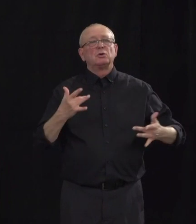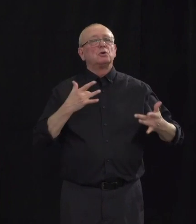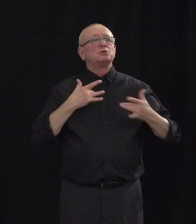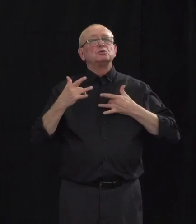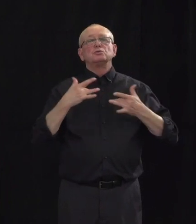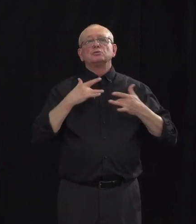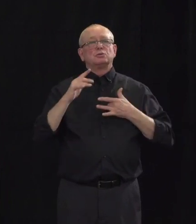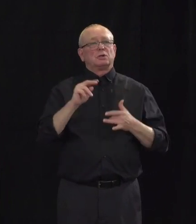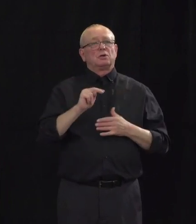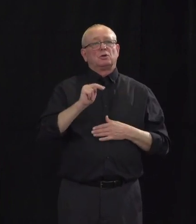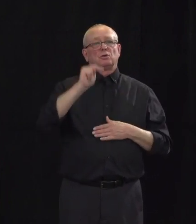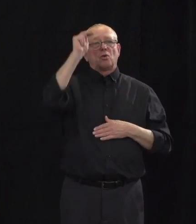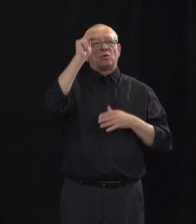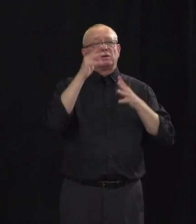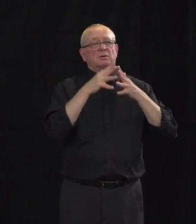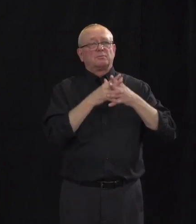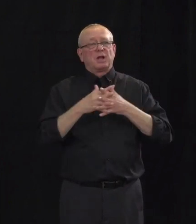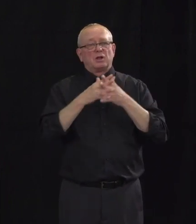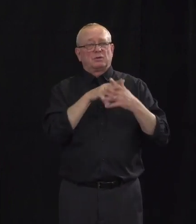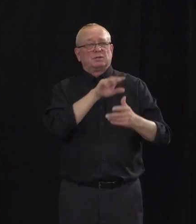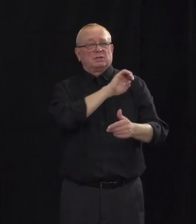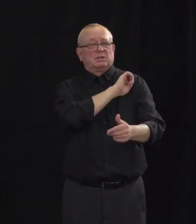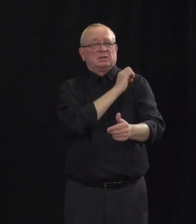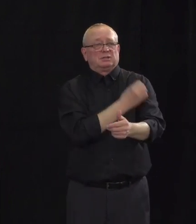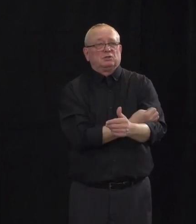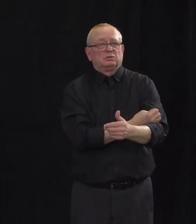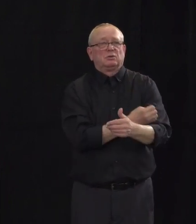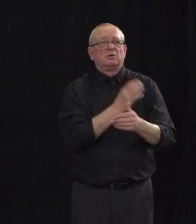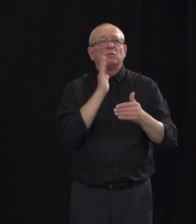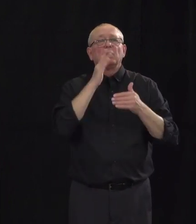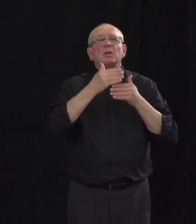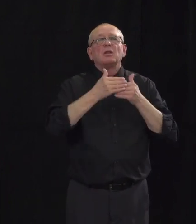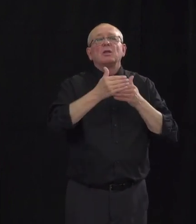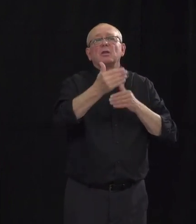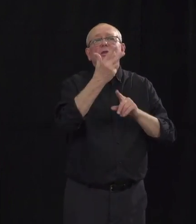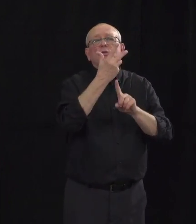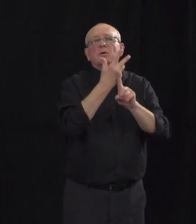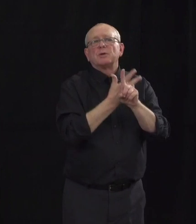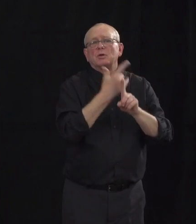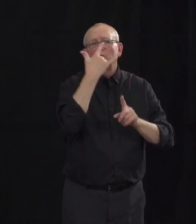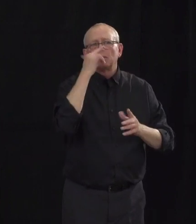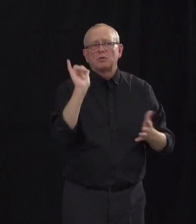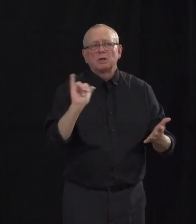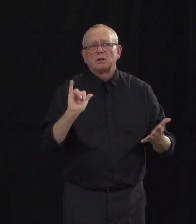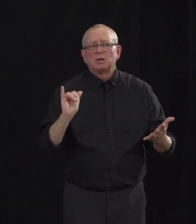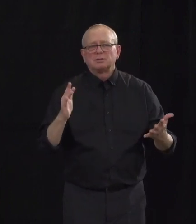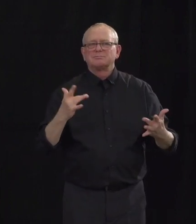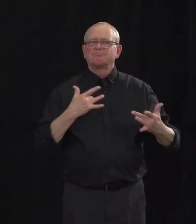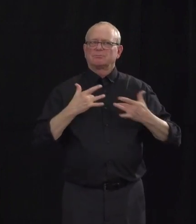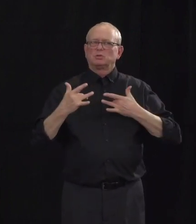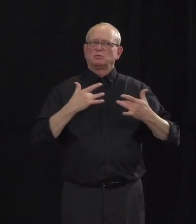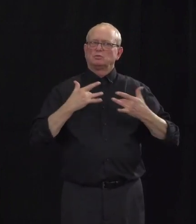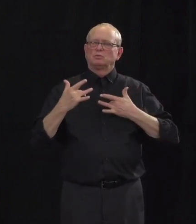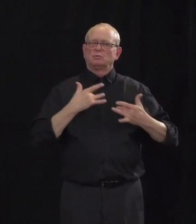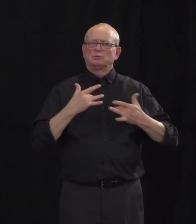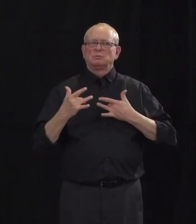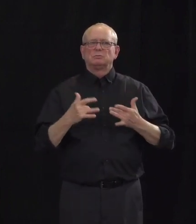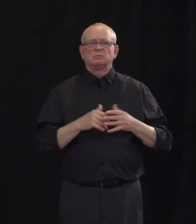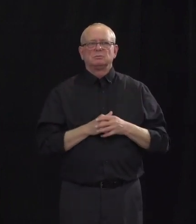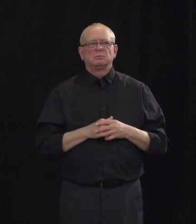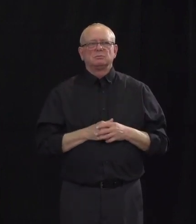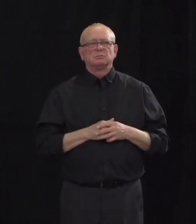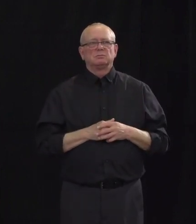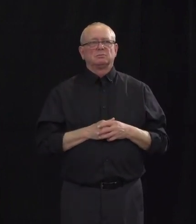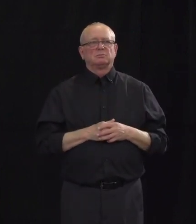next quarter, where we see what I characterize as predatory dumping, primarily